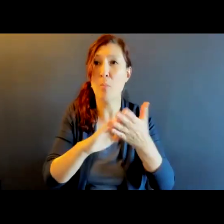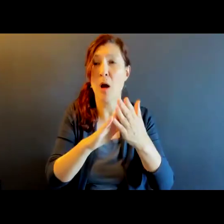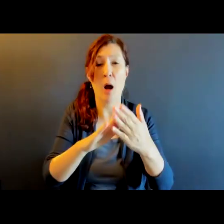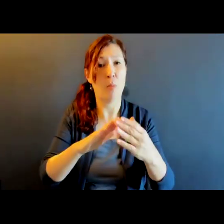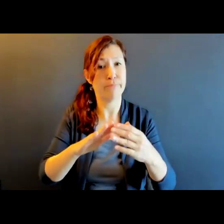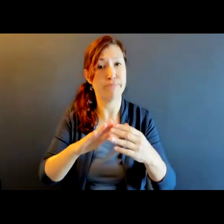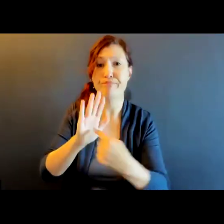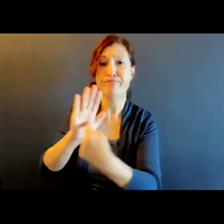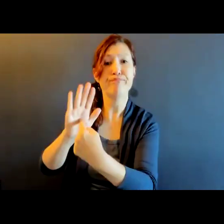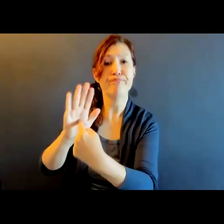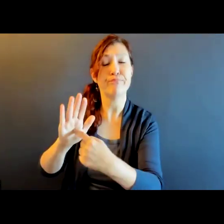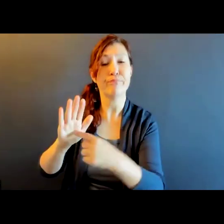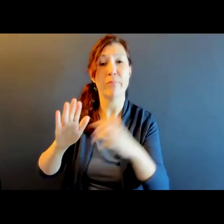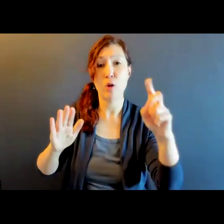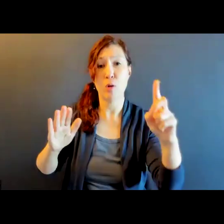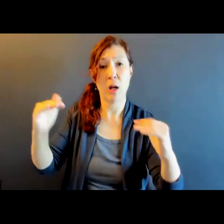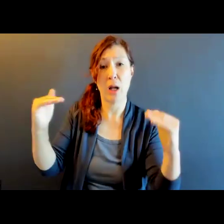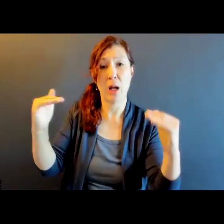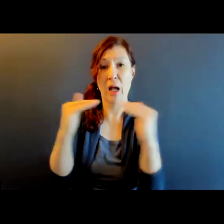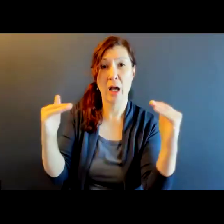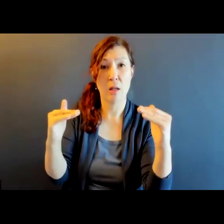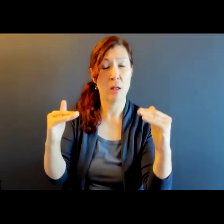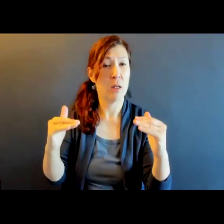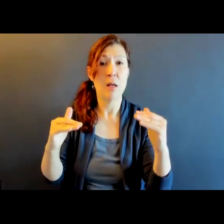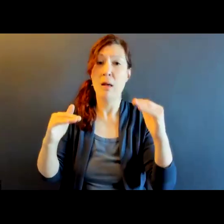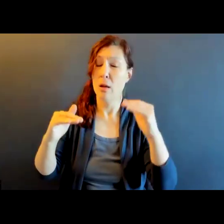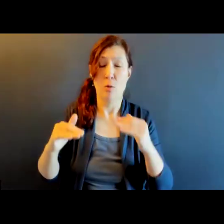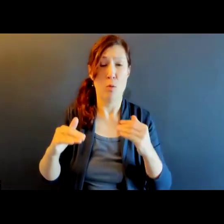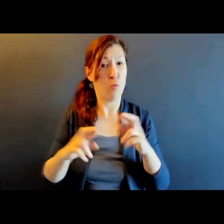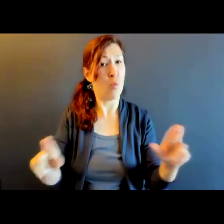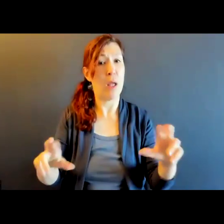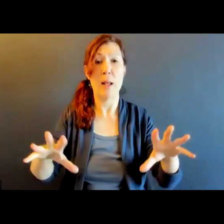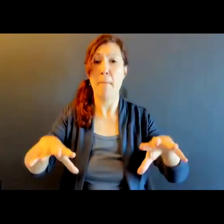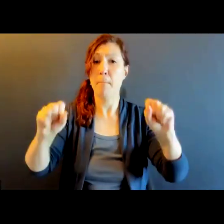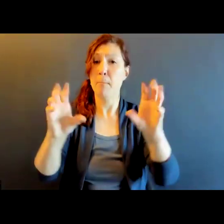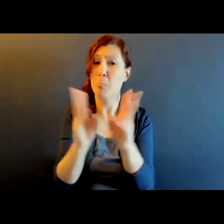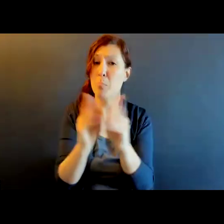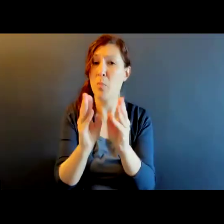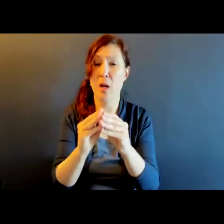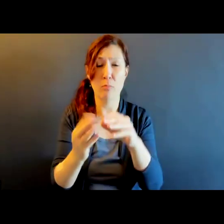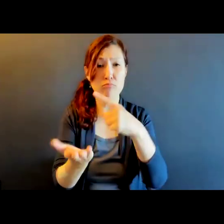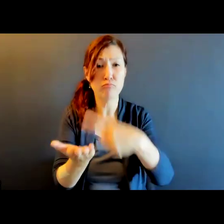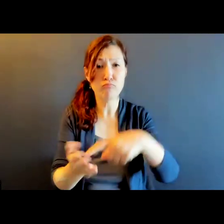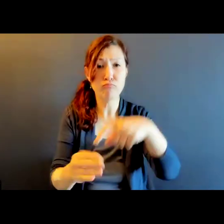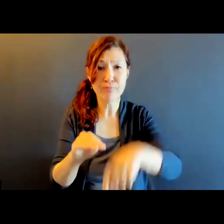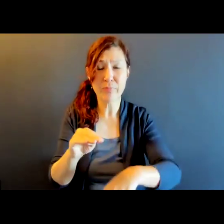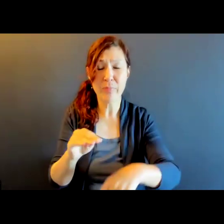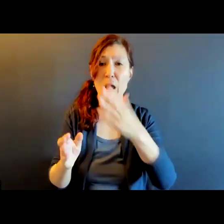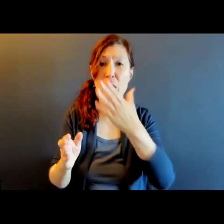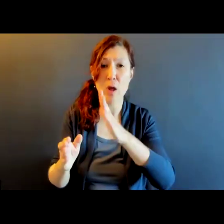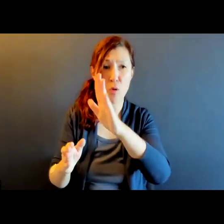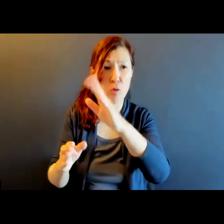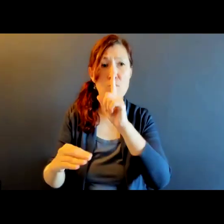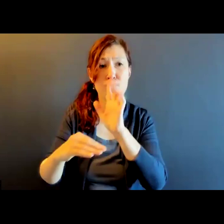welcome the opportunity to meet and present our plan in more detail. Thank you for your leadership and continued dedication to